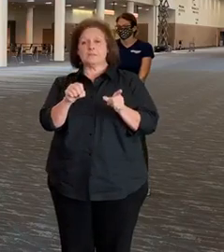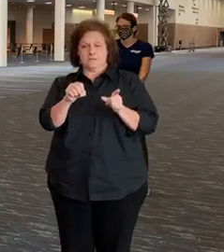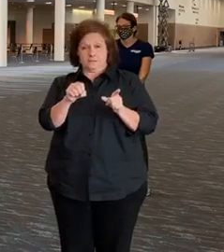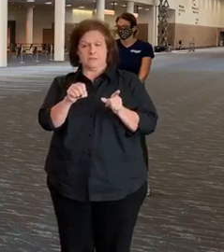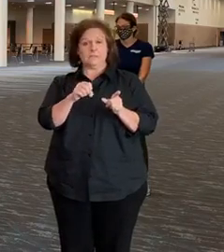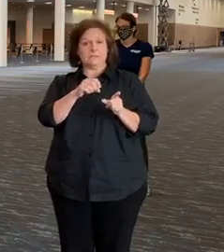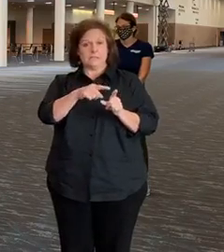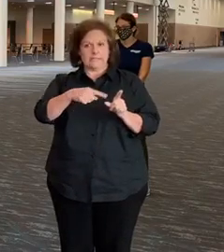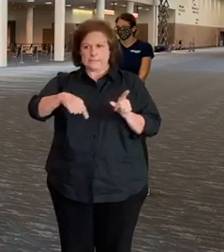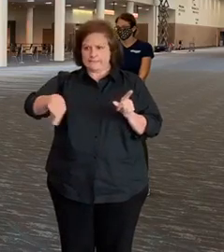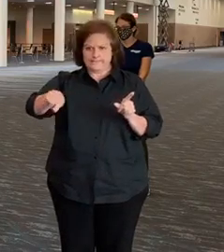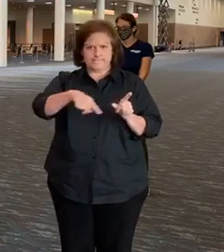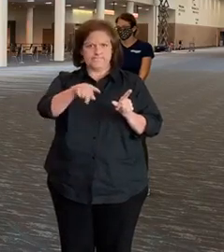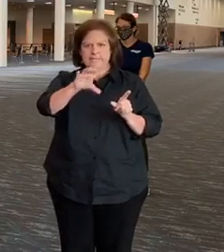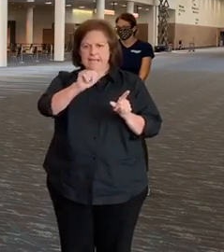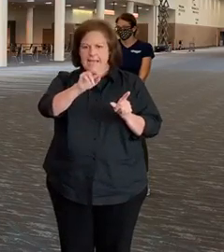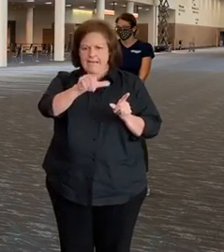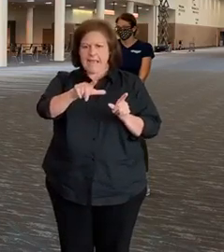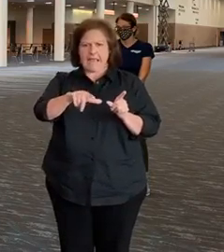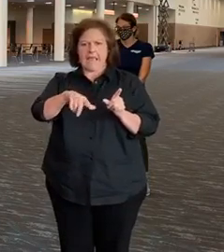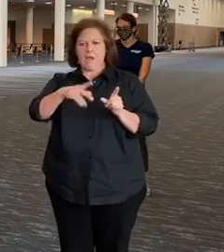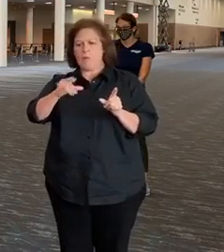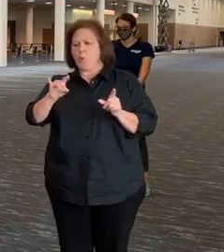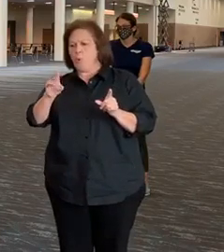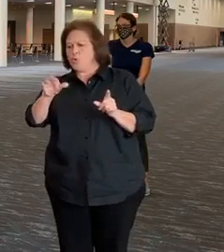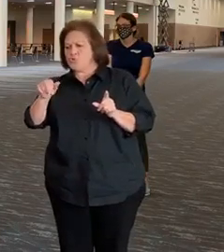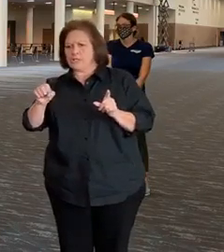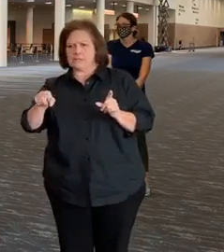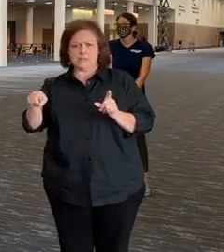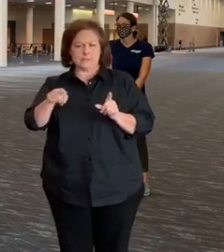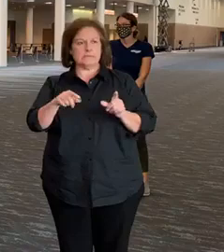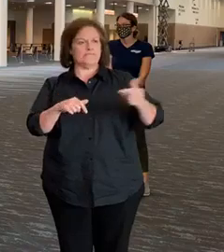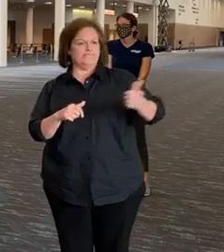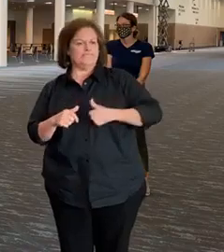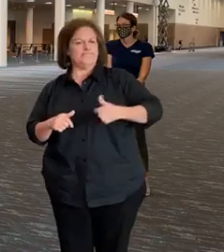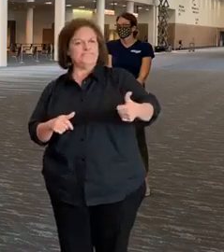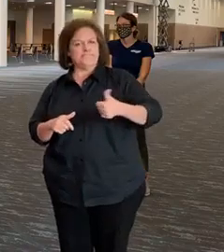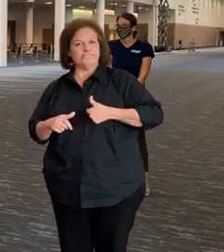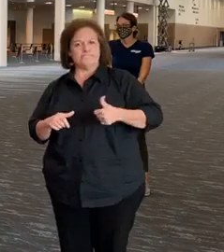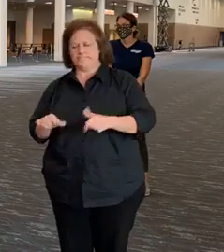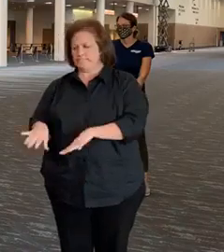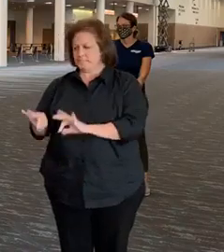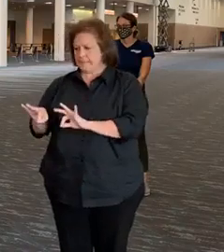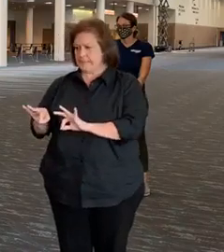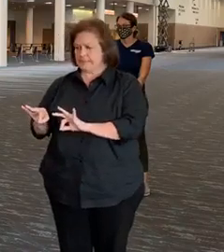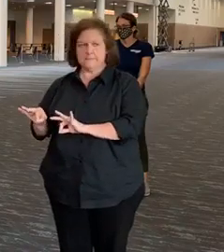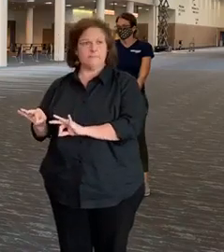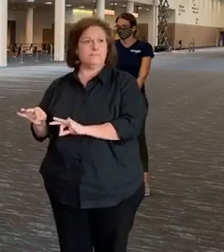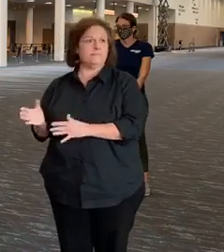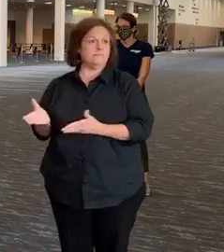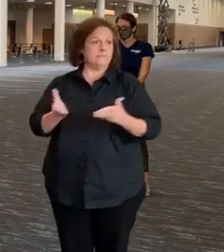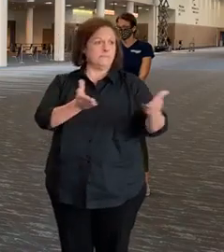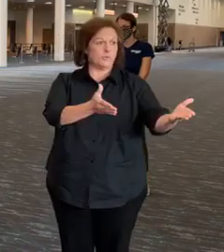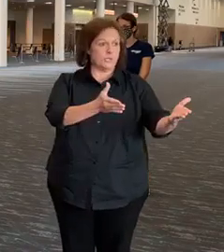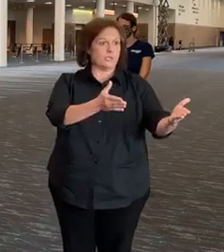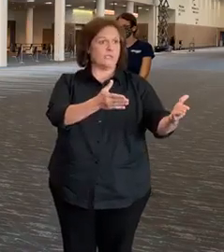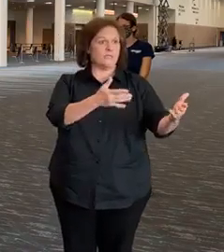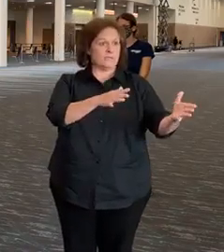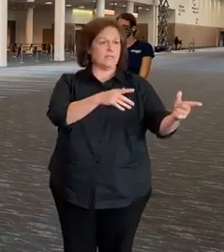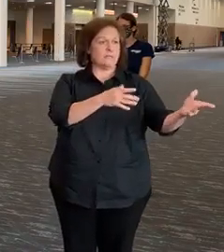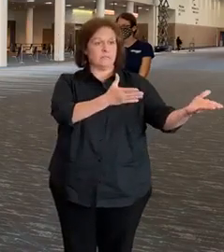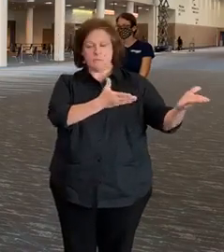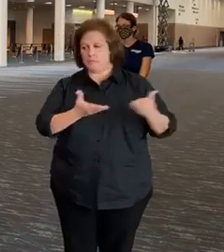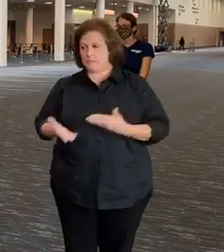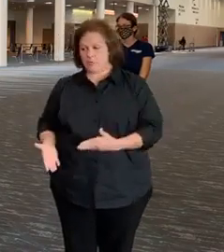is running Canal, Loyola, Poydras, and Convention Center that can pick people up if they need a ride down here. It's